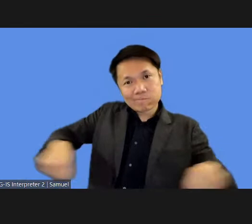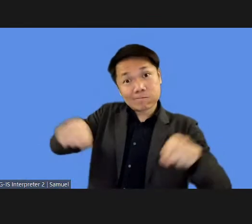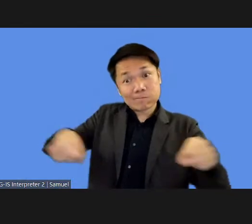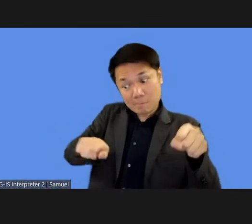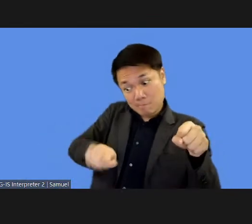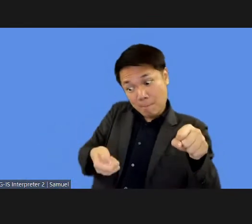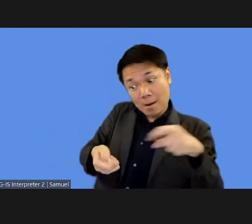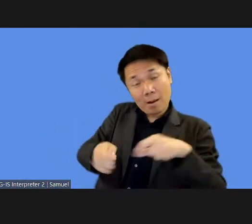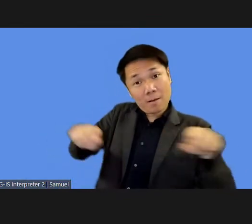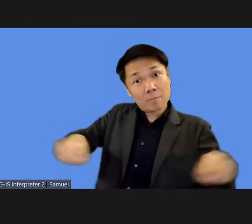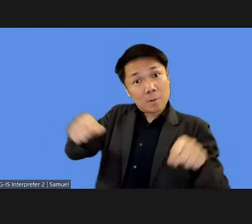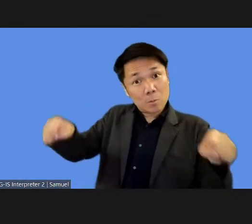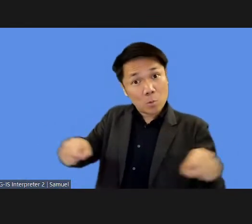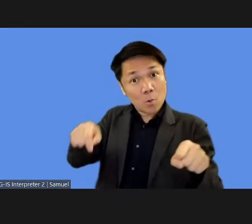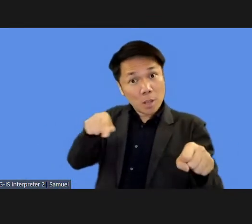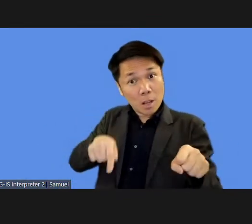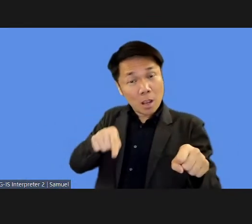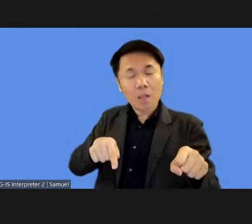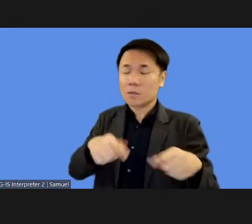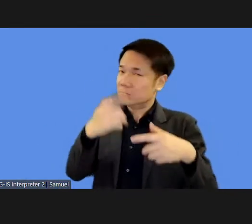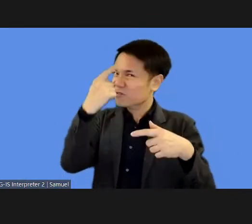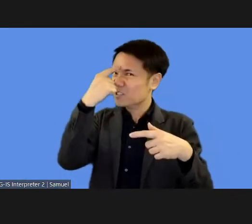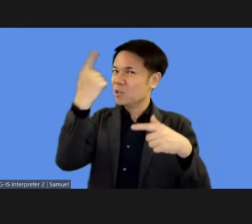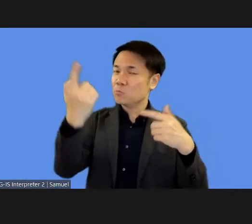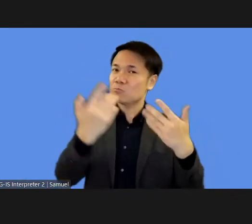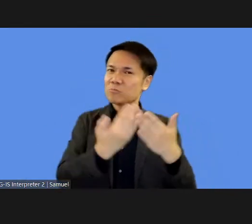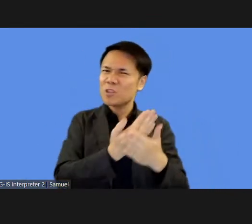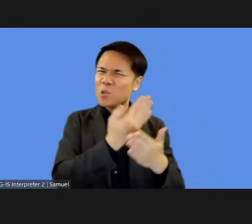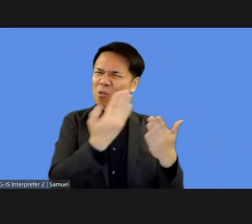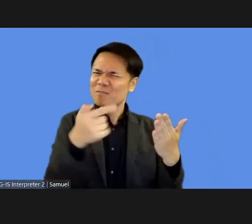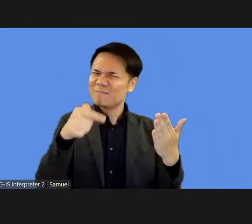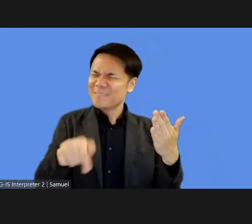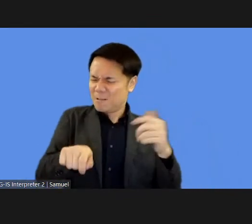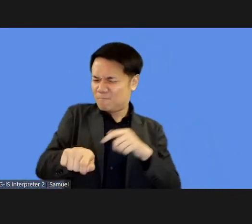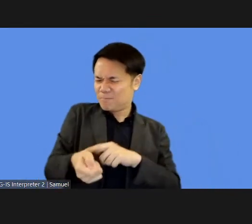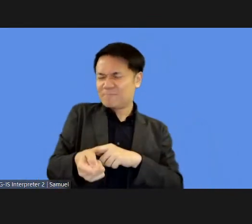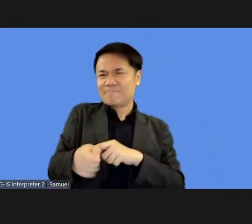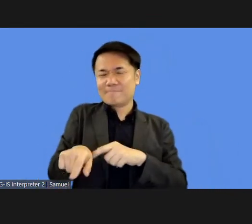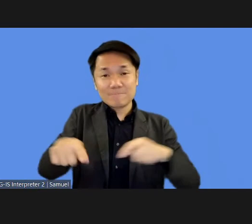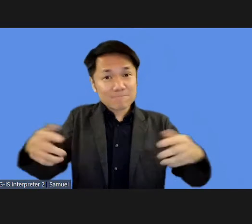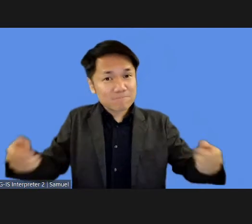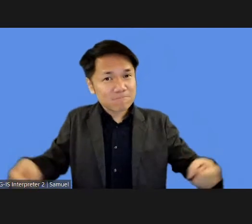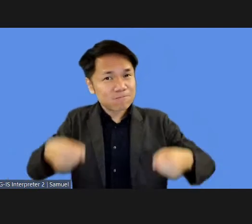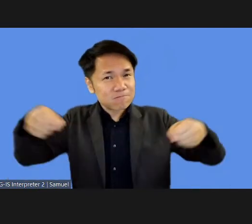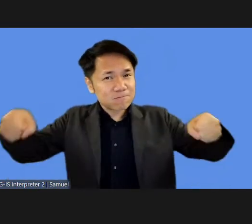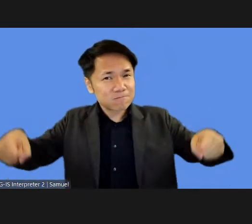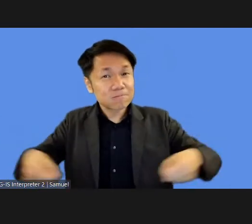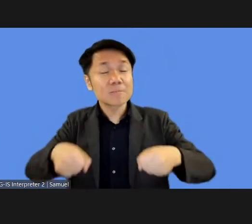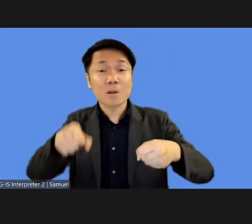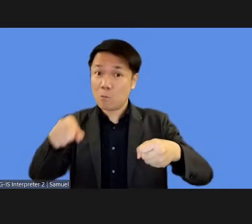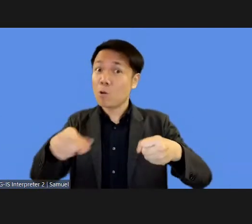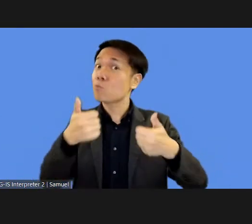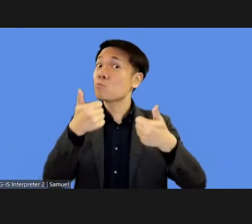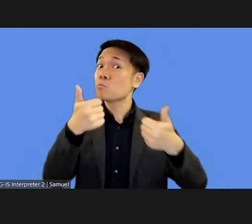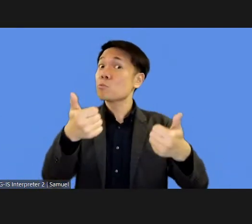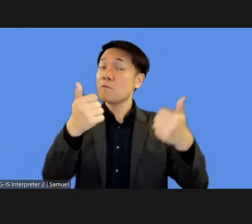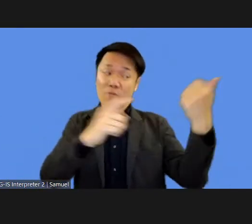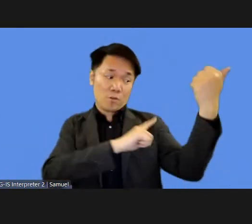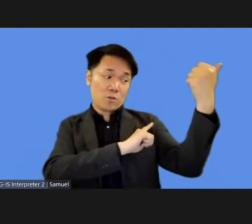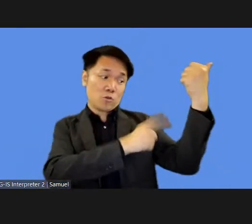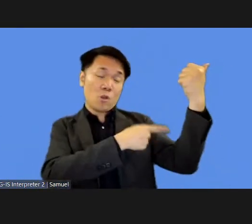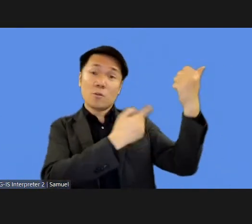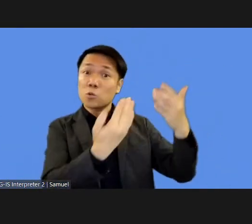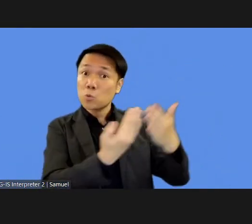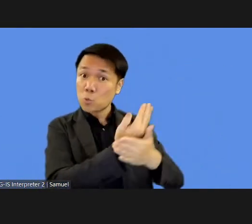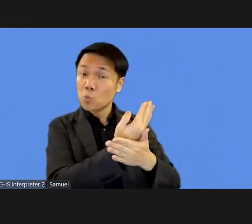modern renewables, natural gas provides an opportunity to get more renewable energy and also to address clean